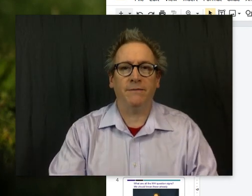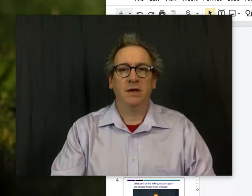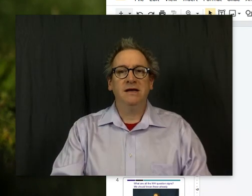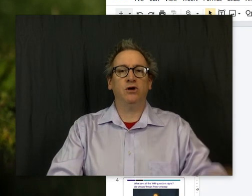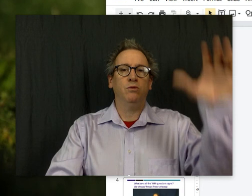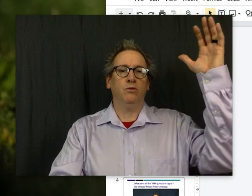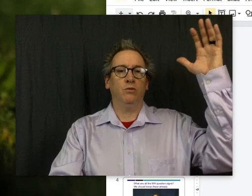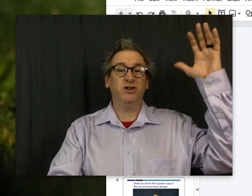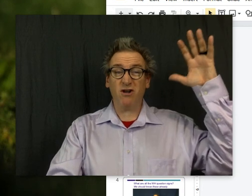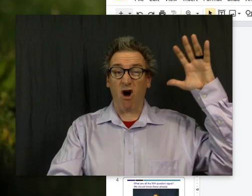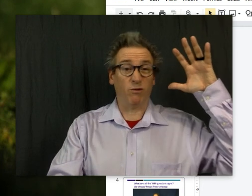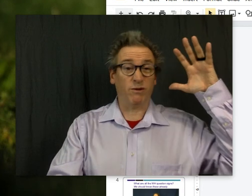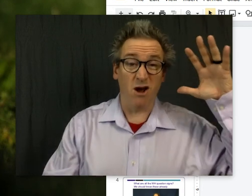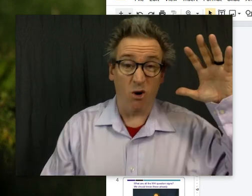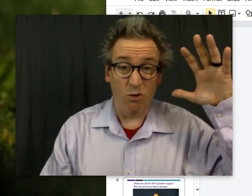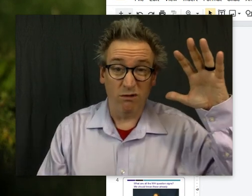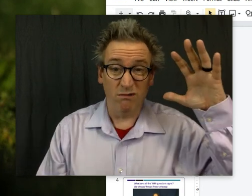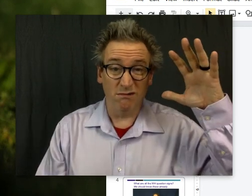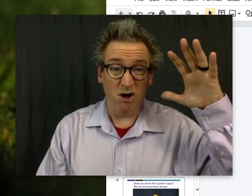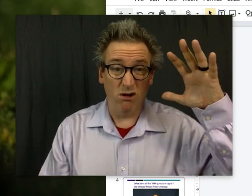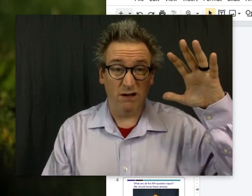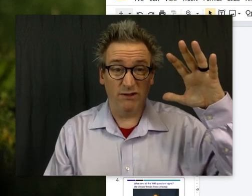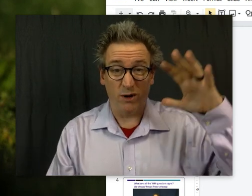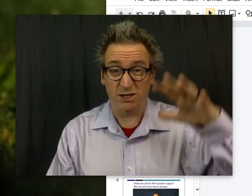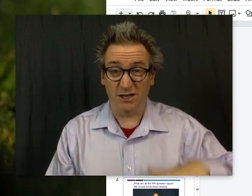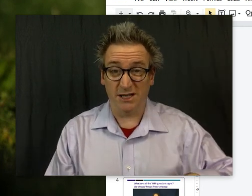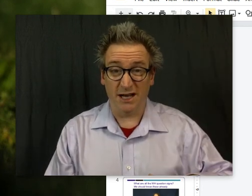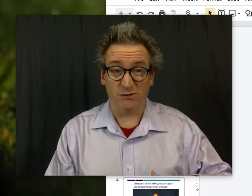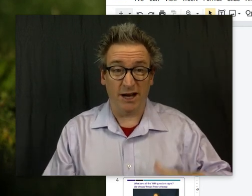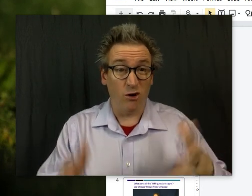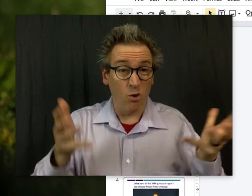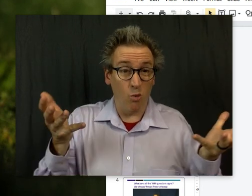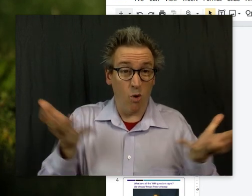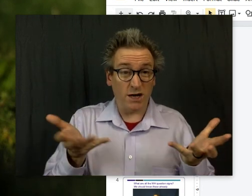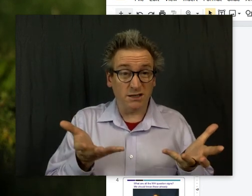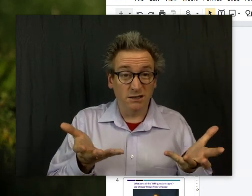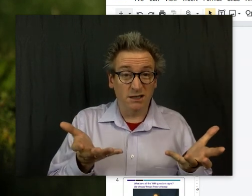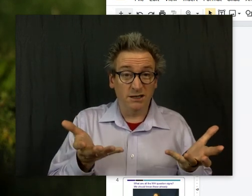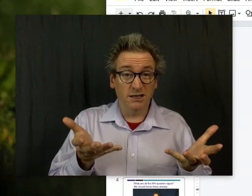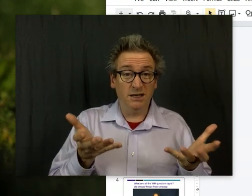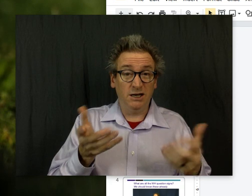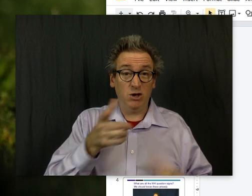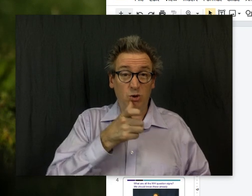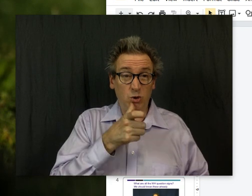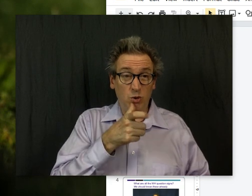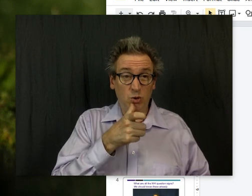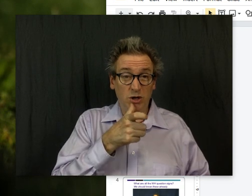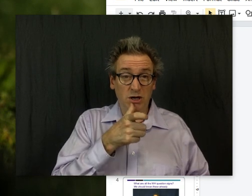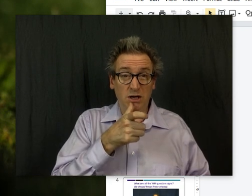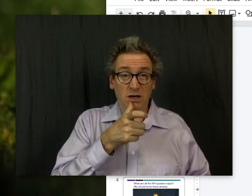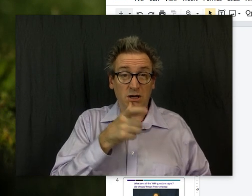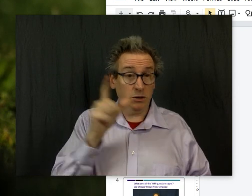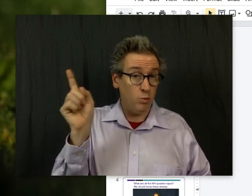right. So we should already know all of the question signs, right? What,